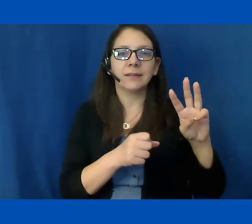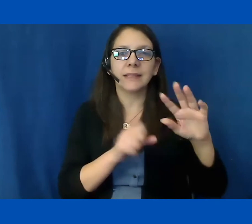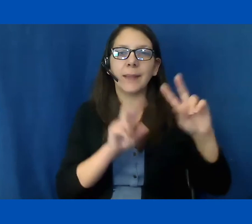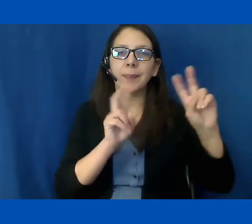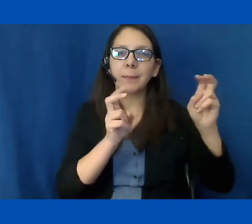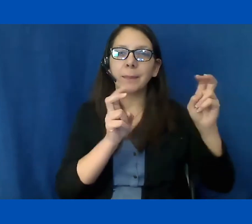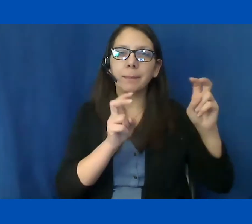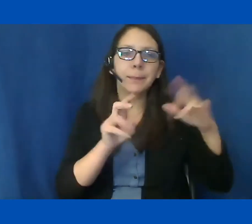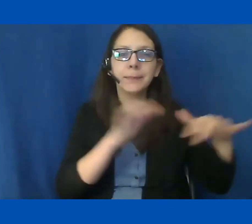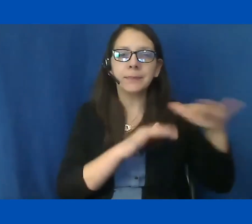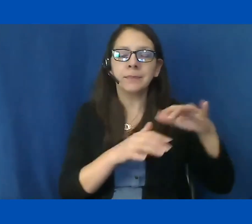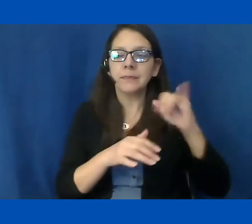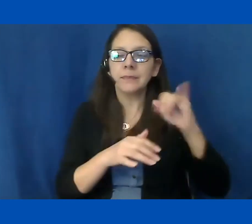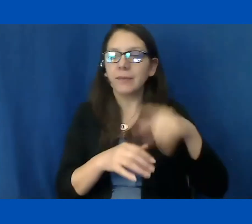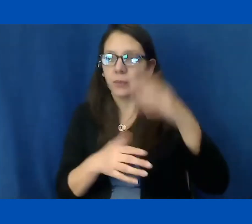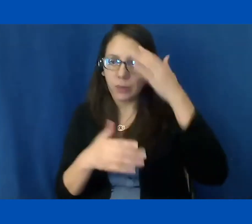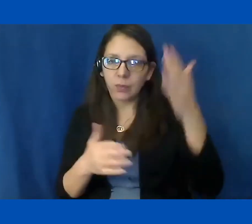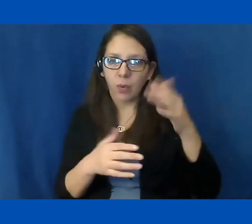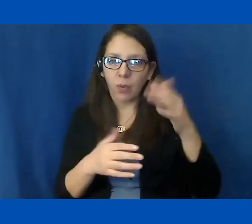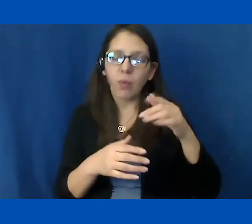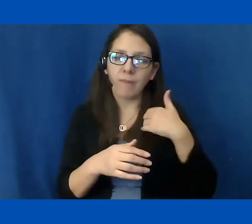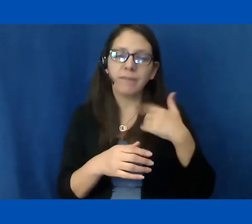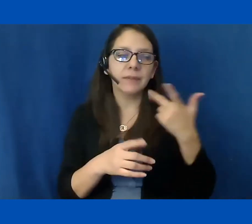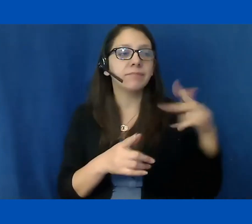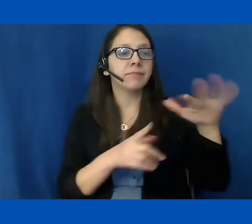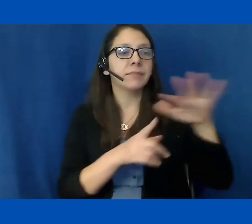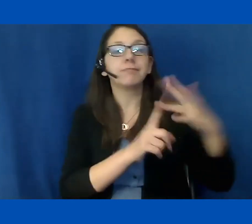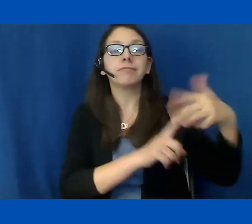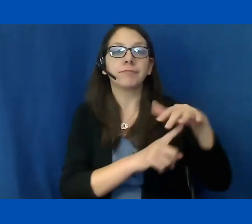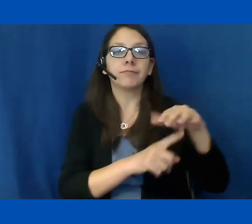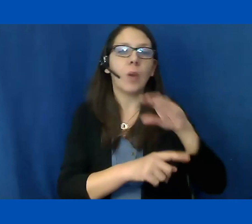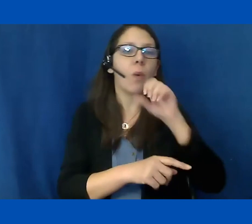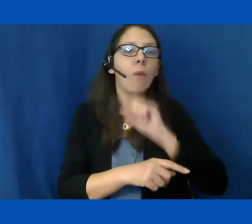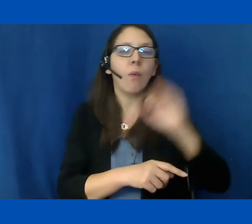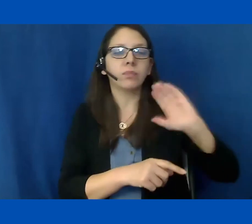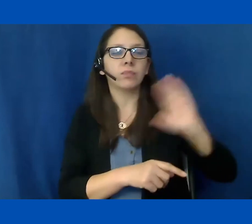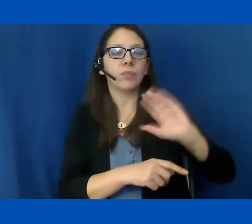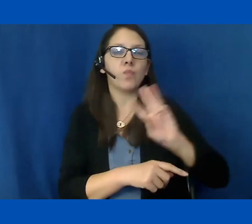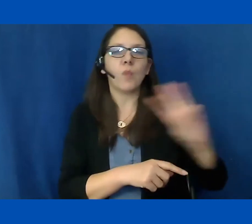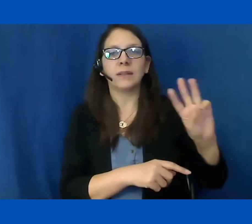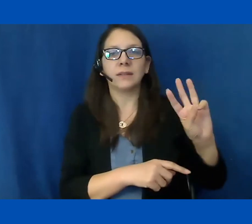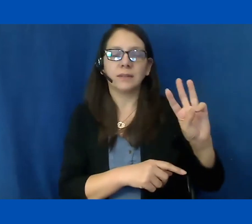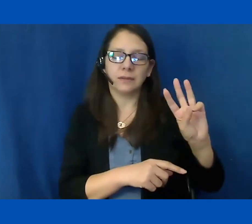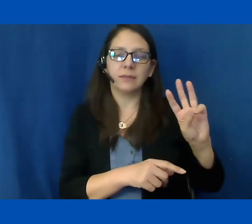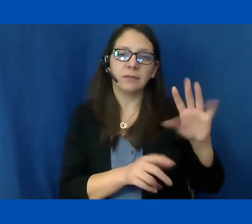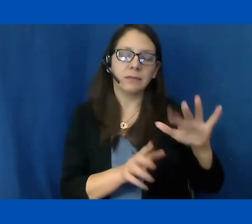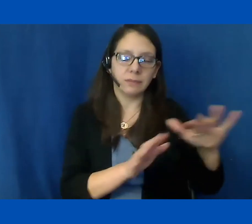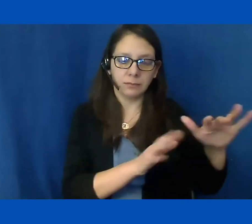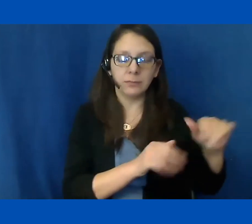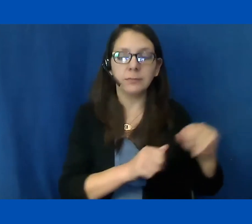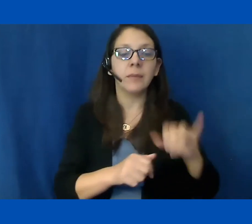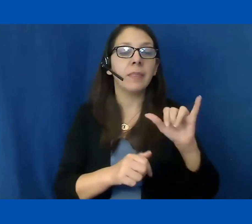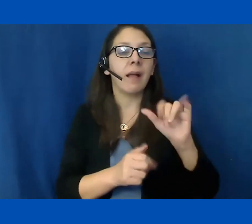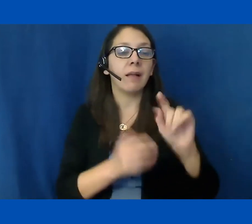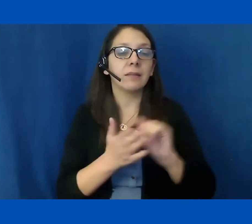of people who don't know, in Tucson, so it's a cool place. Anyway, there was there was a DJ set up.